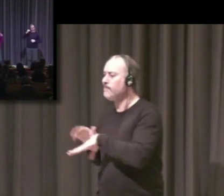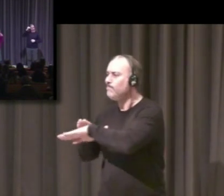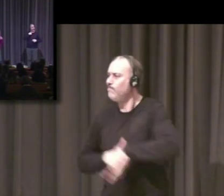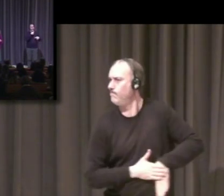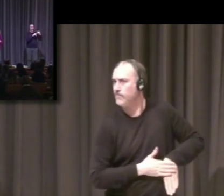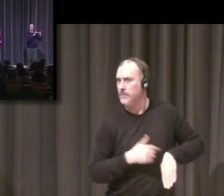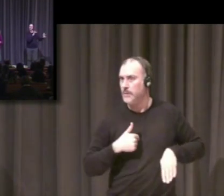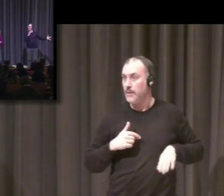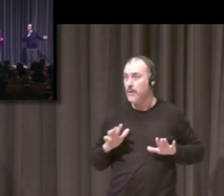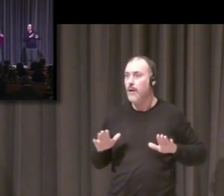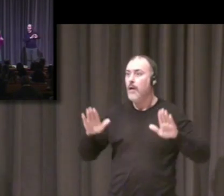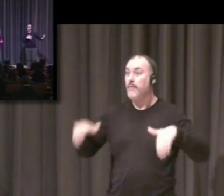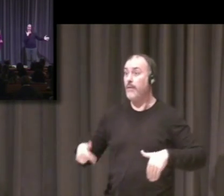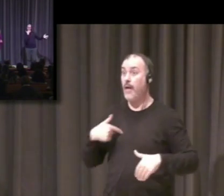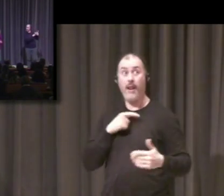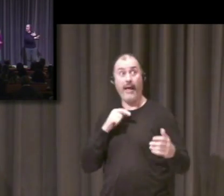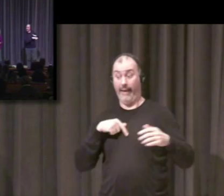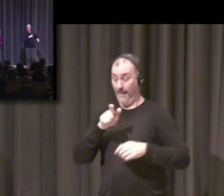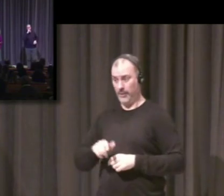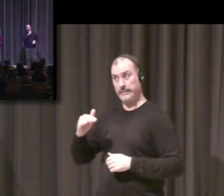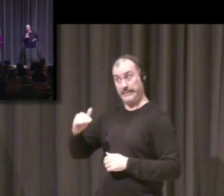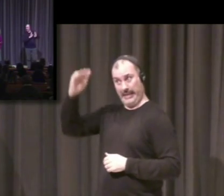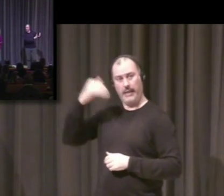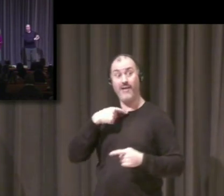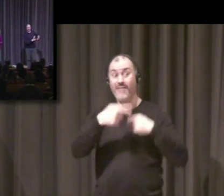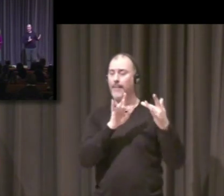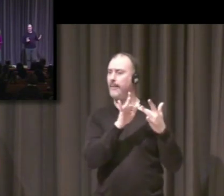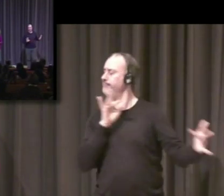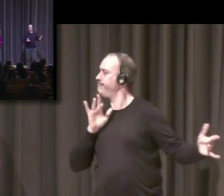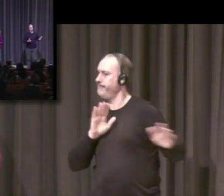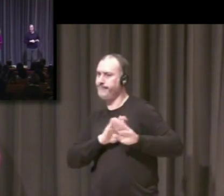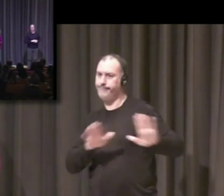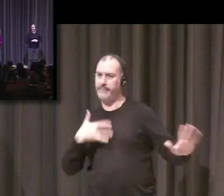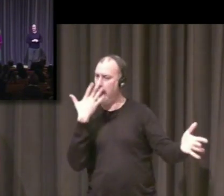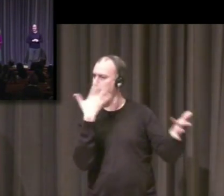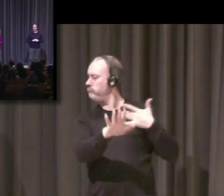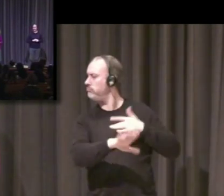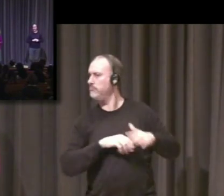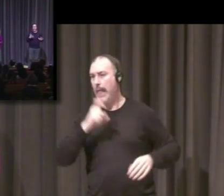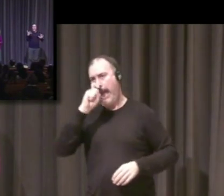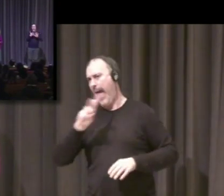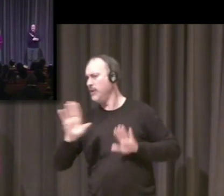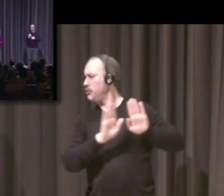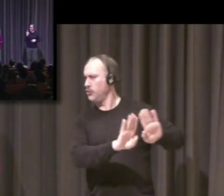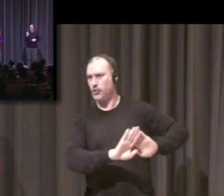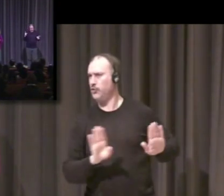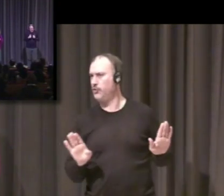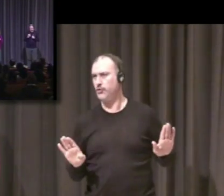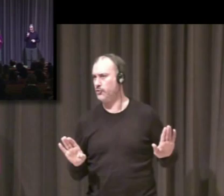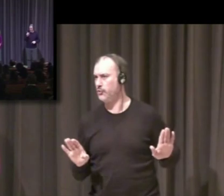Your spirit needs a language in which to just be able